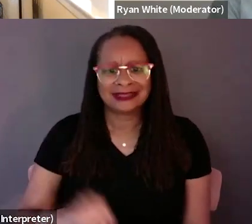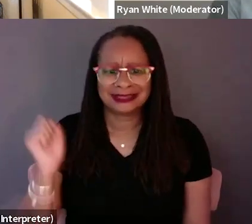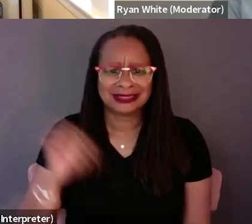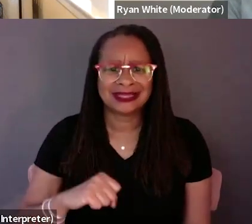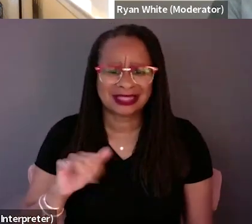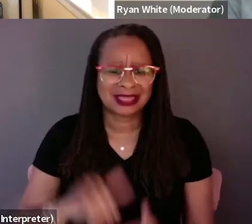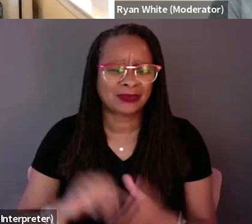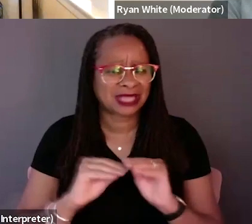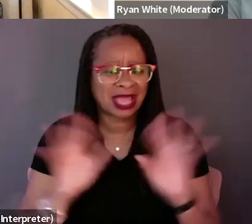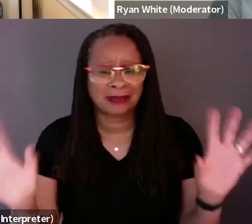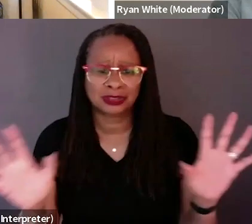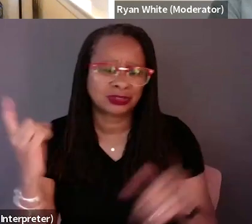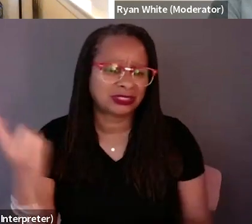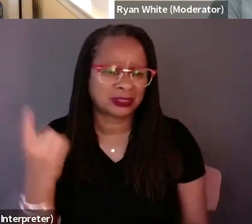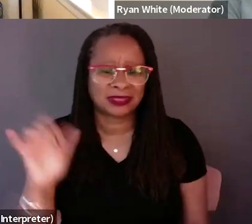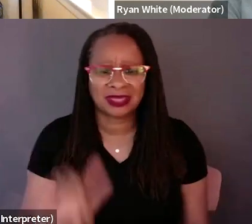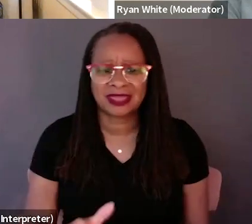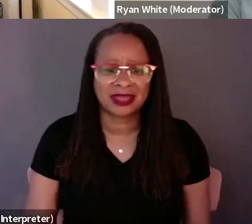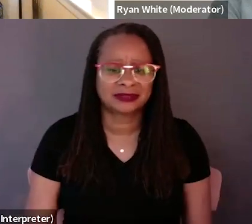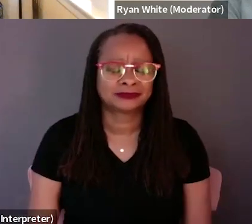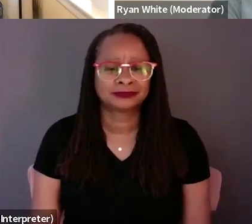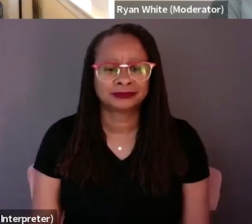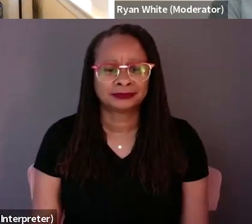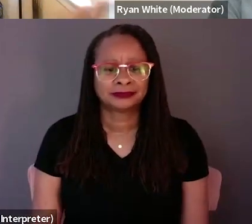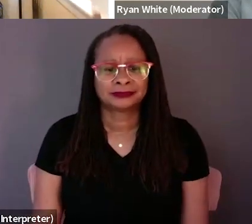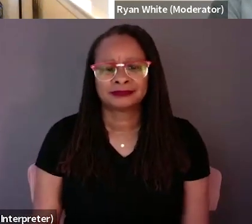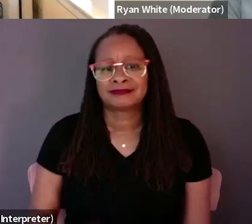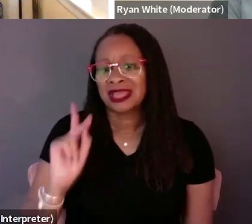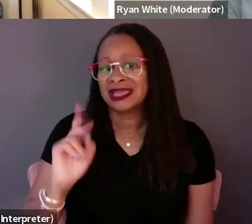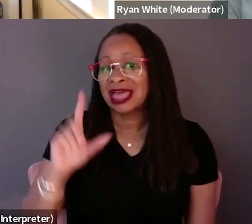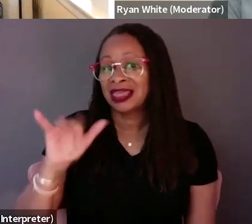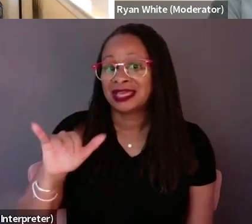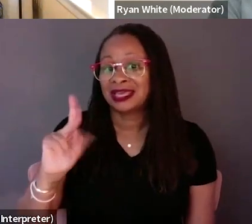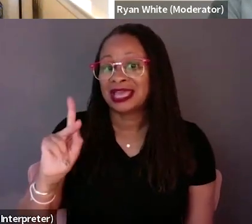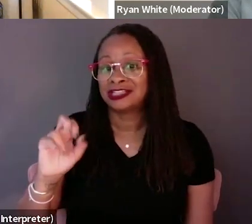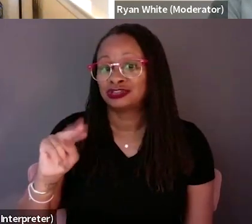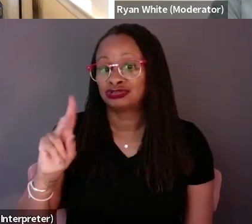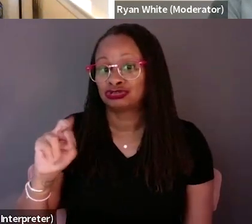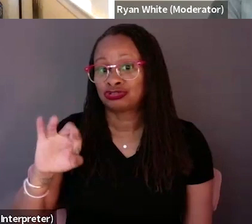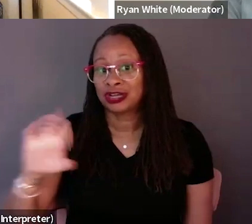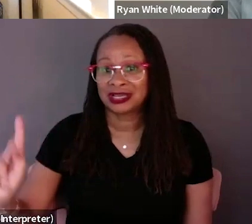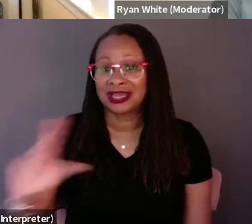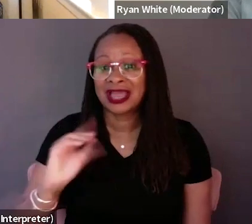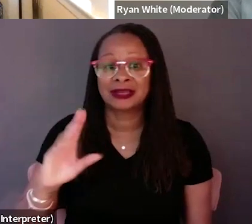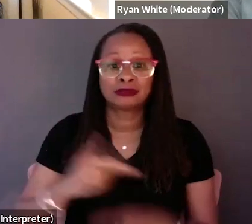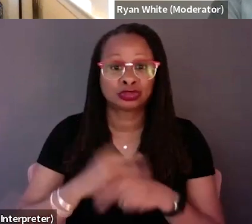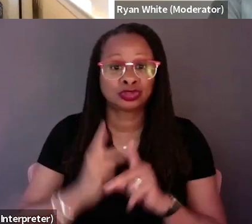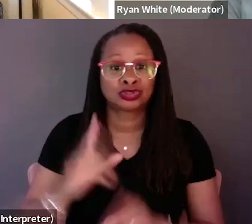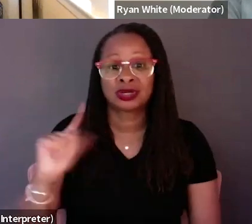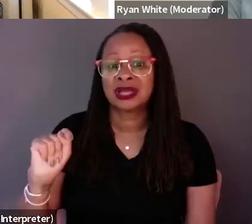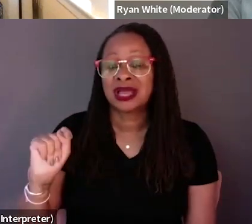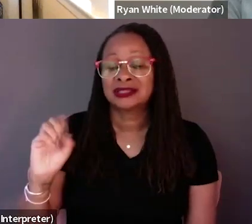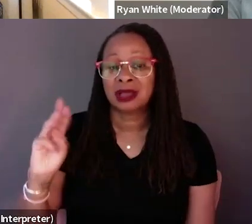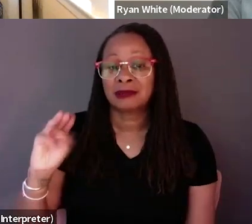that was definitely something that editor Kelly Kendrick and I and our producer Tommy Nguyen, like,